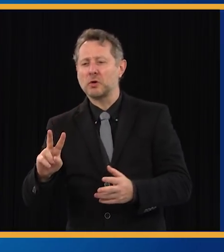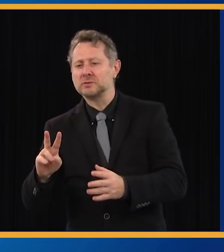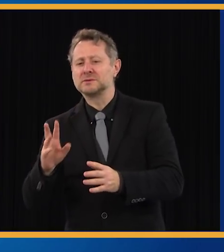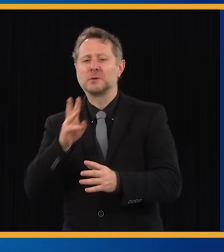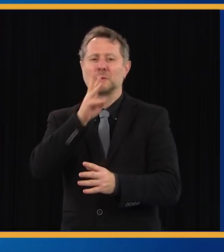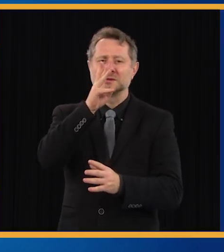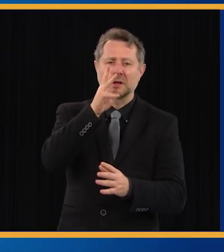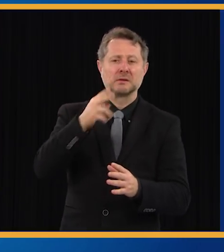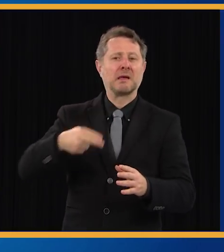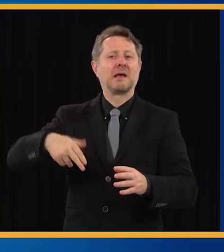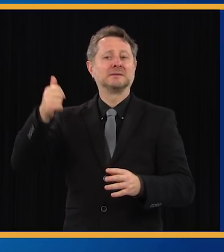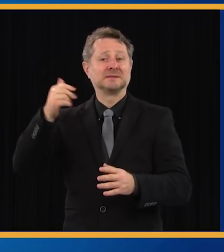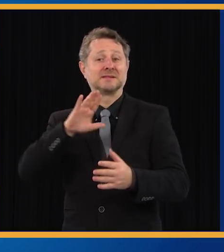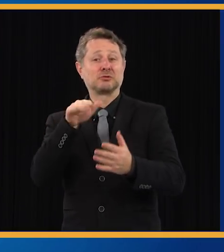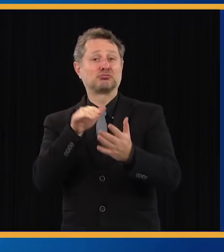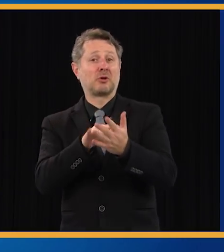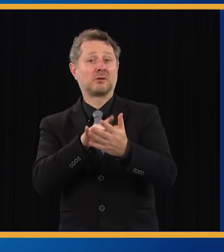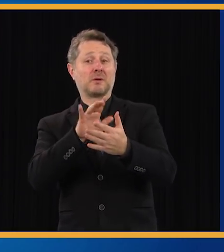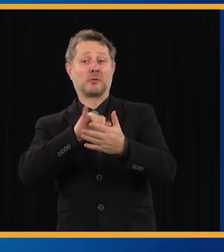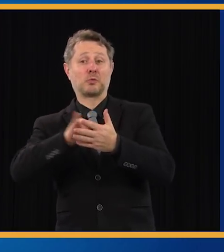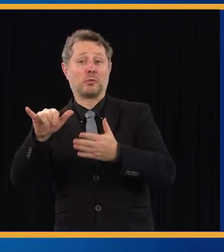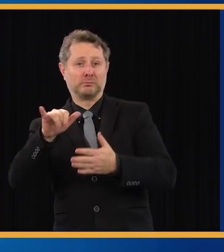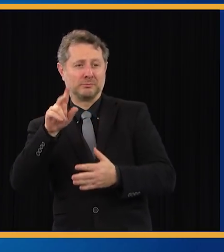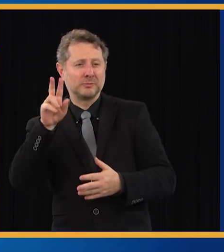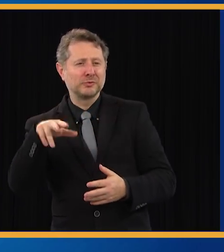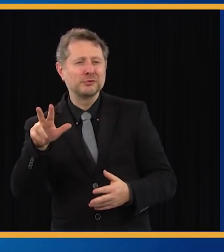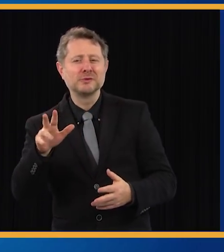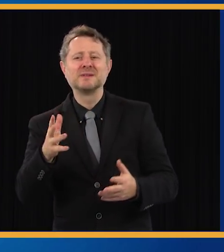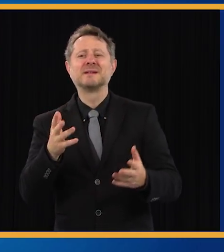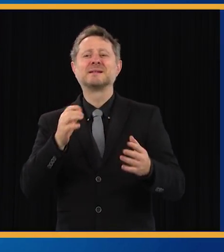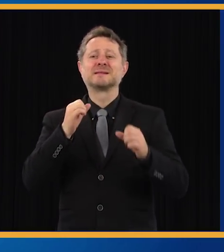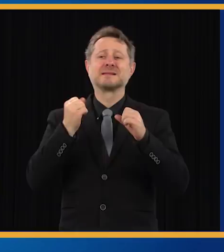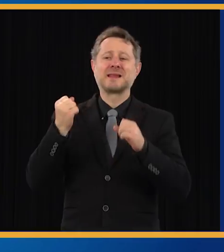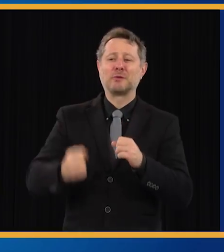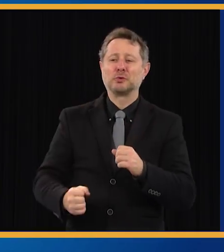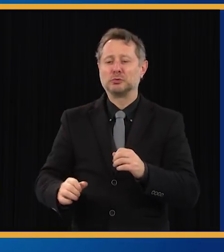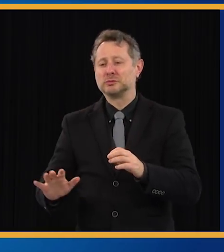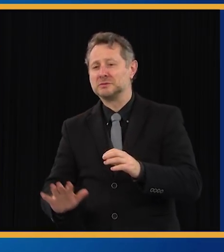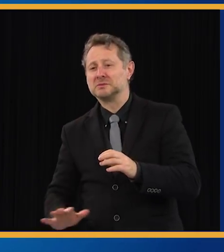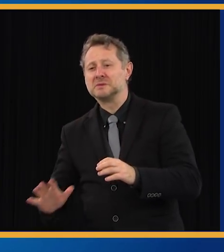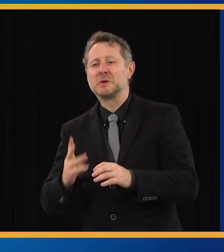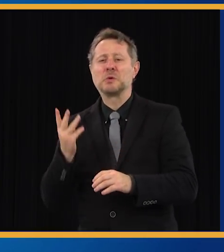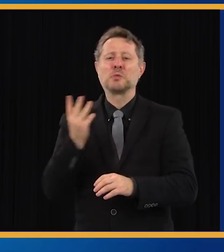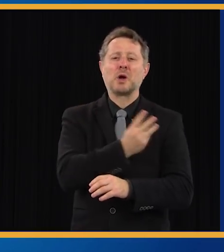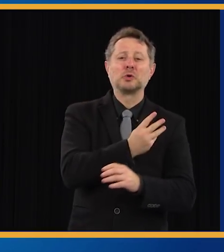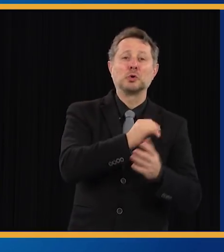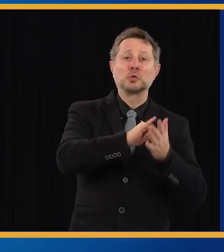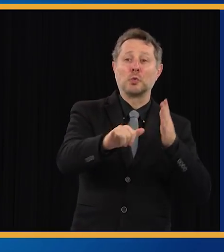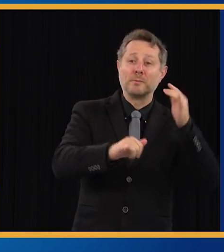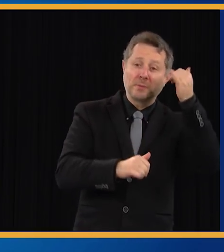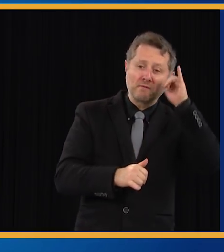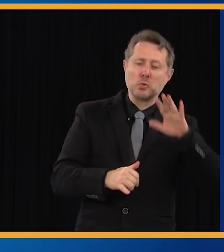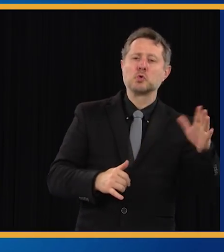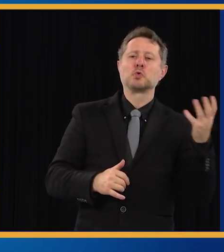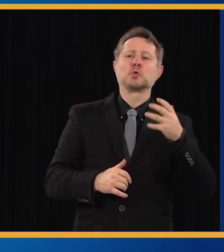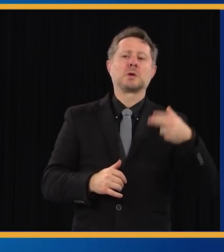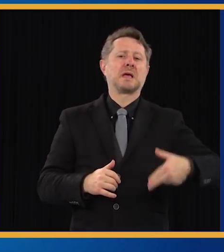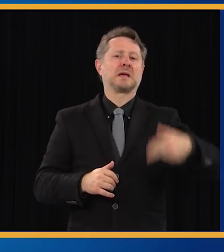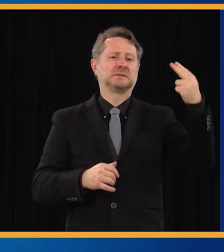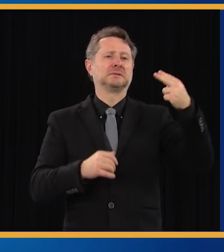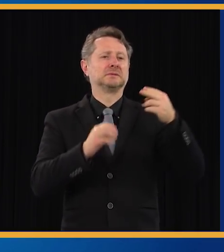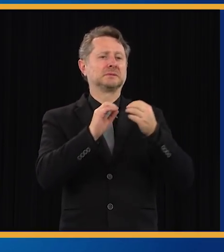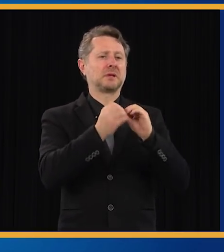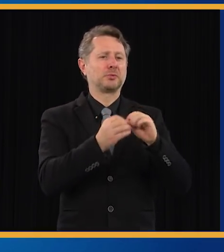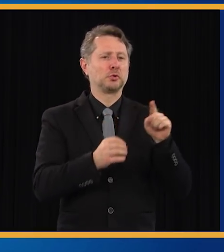York 1.3, Southern Tier, Finger Lakes, Western New York 7.1. Western New York is the high point upstate.